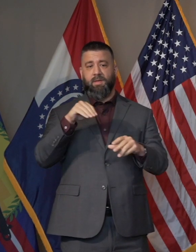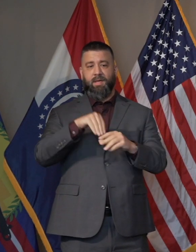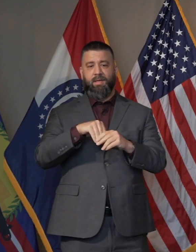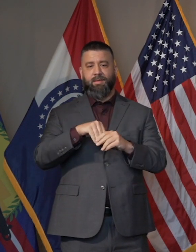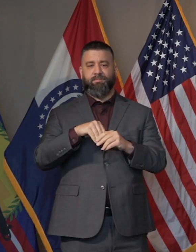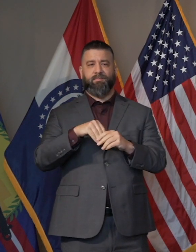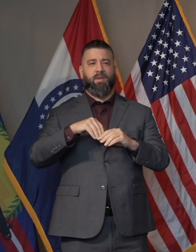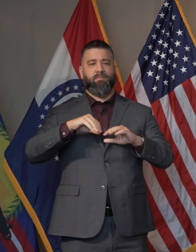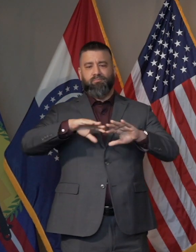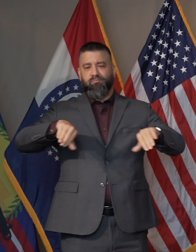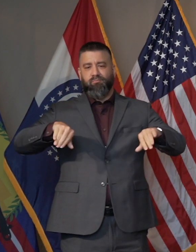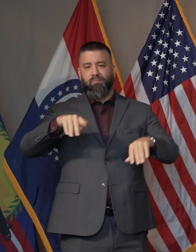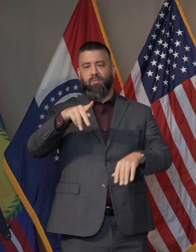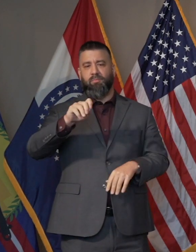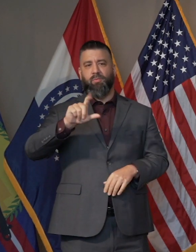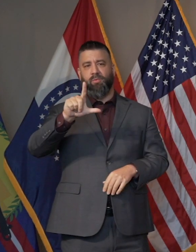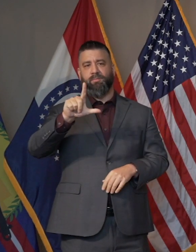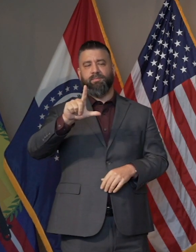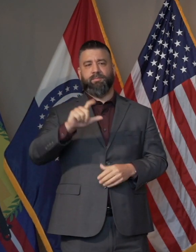pool.